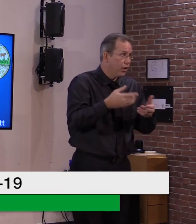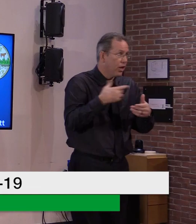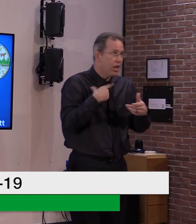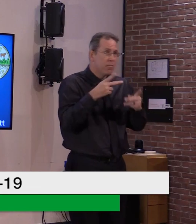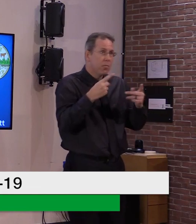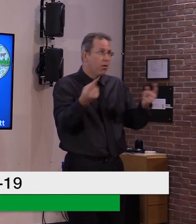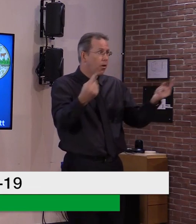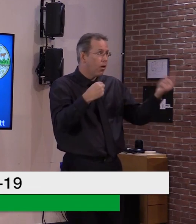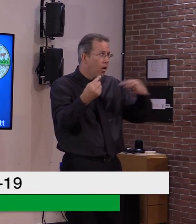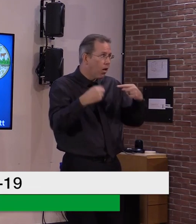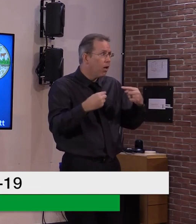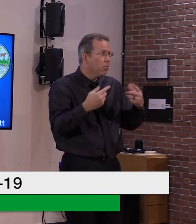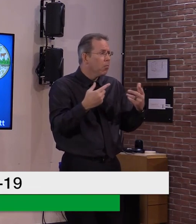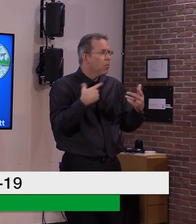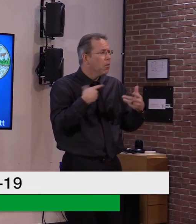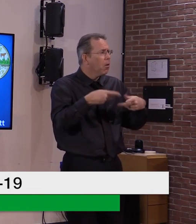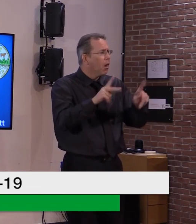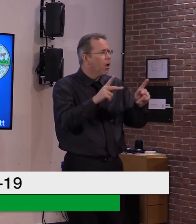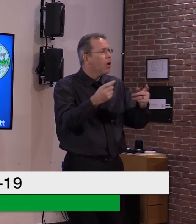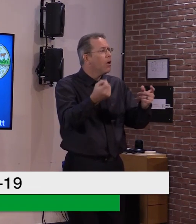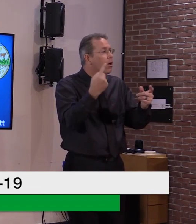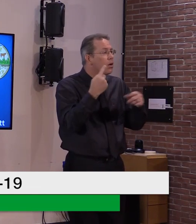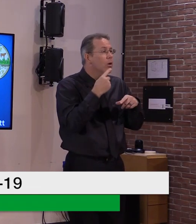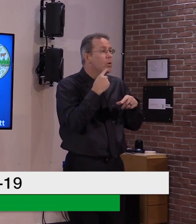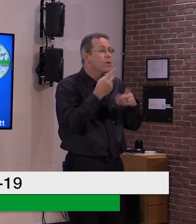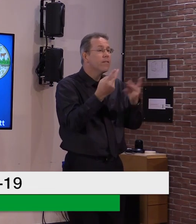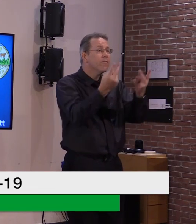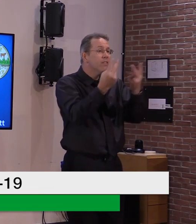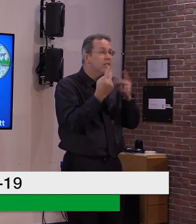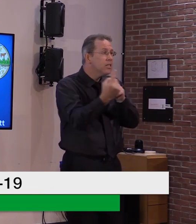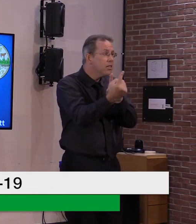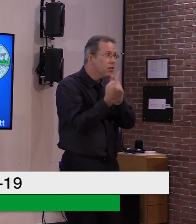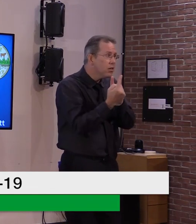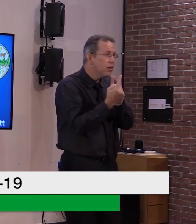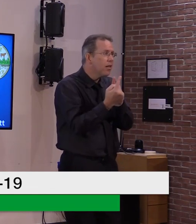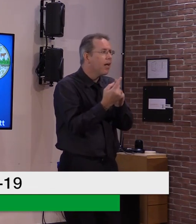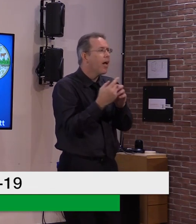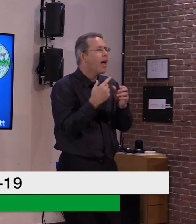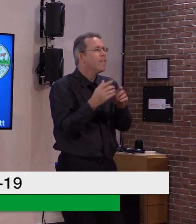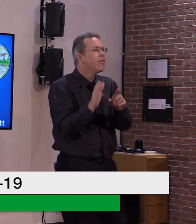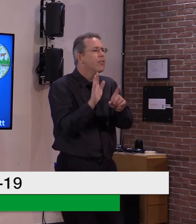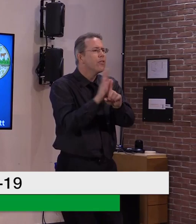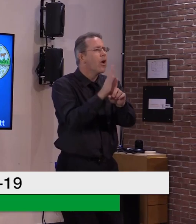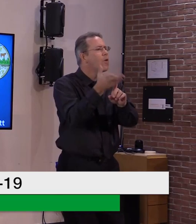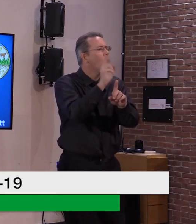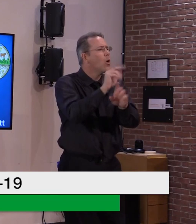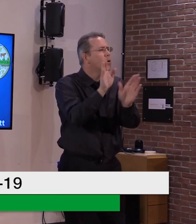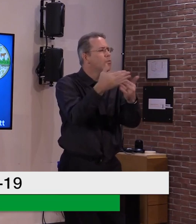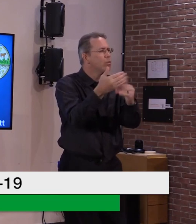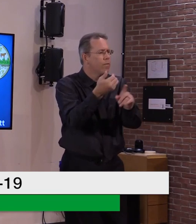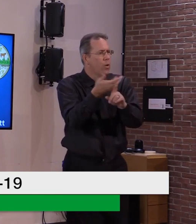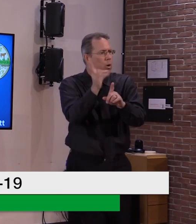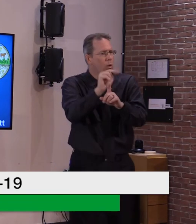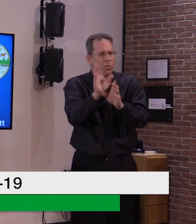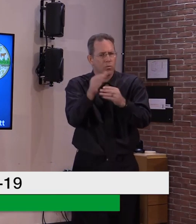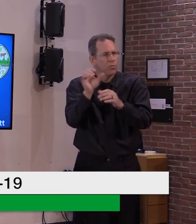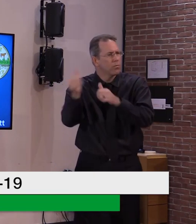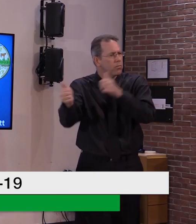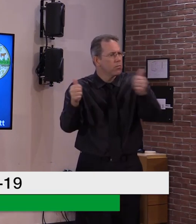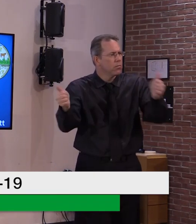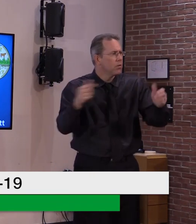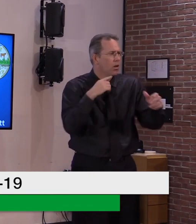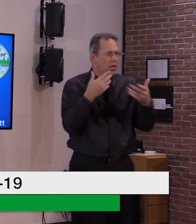come and stay in their ins if they have their their own rooms and their own bathroom um they can rent rooms to different